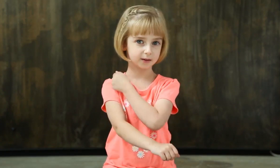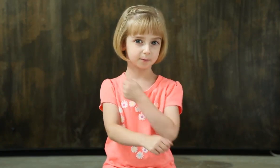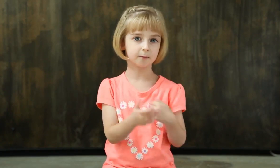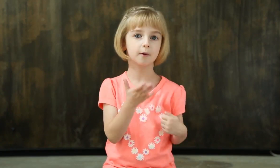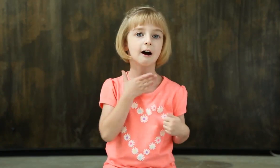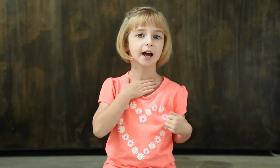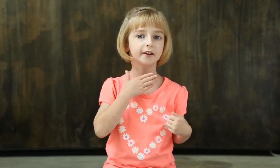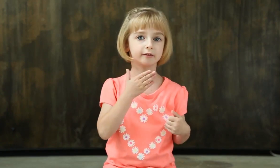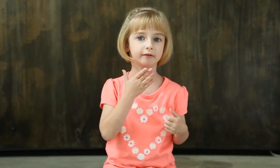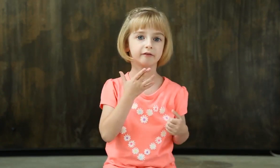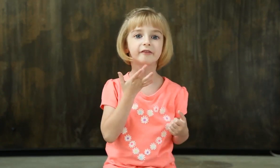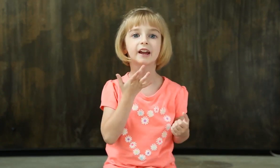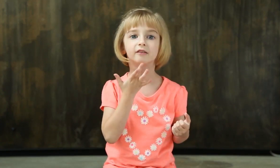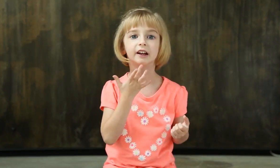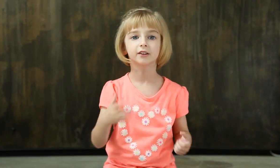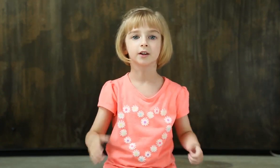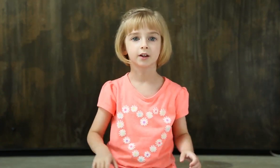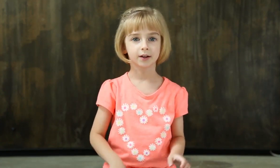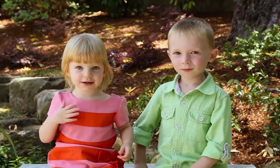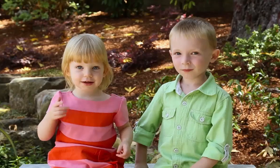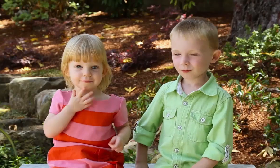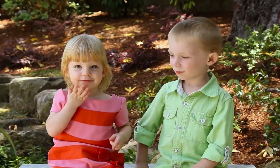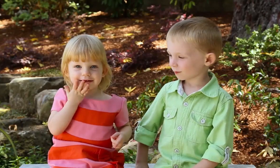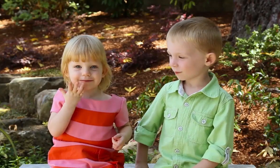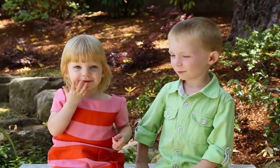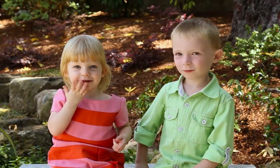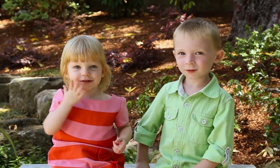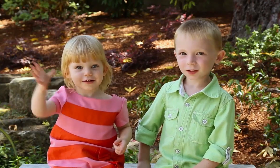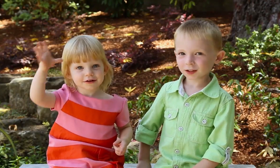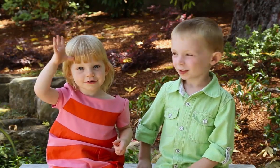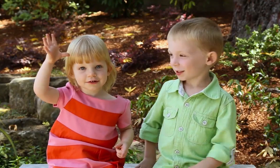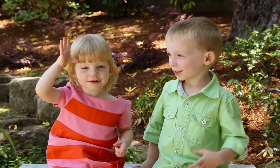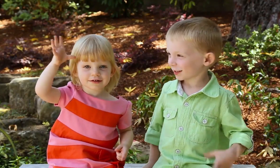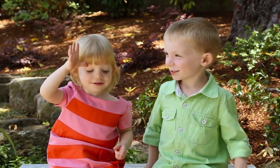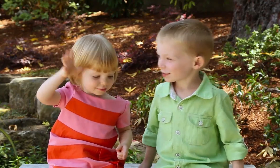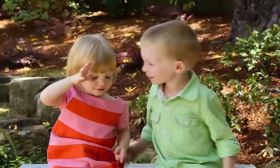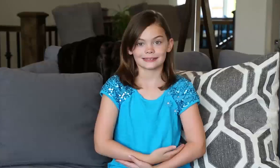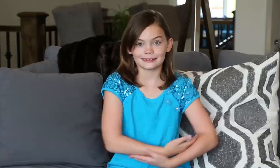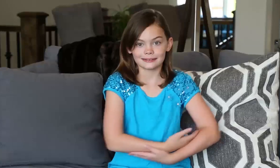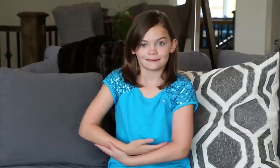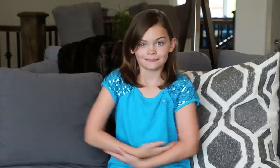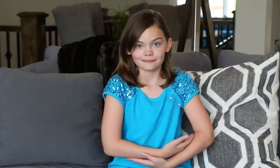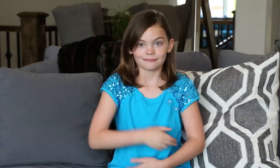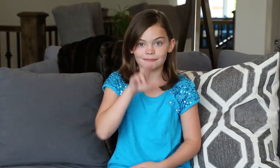Blanket, my favorite. My favorite, daddy. Baby